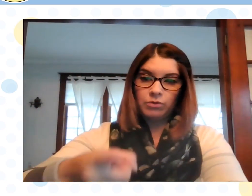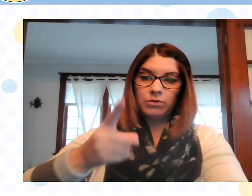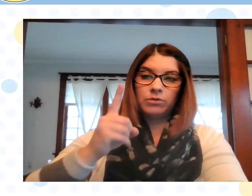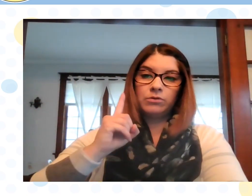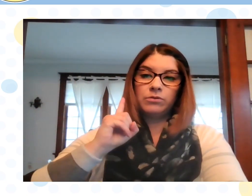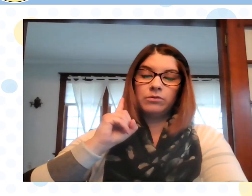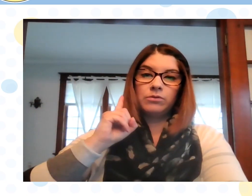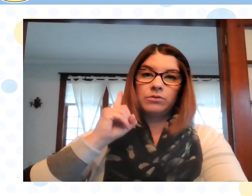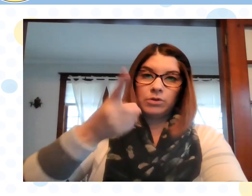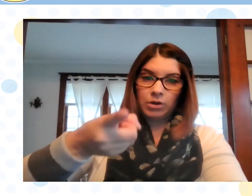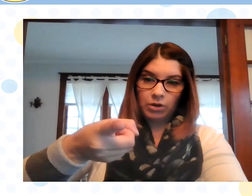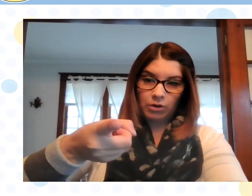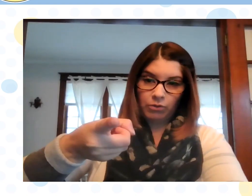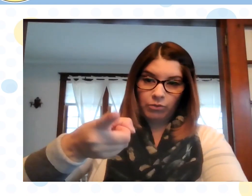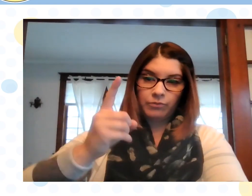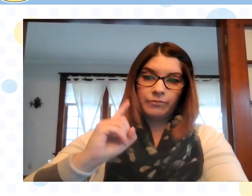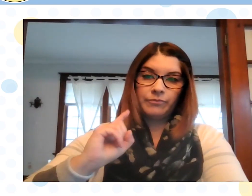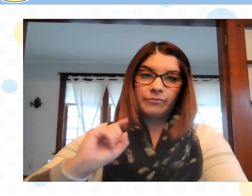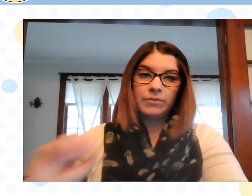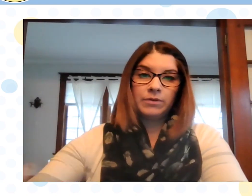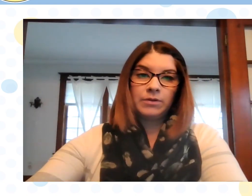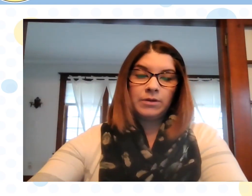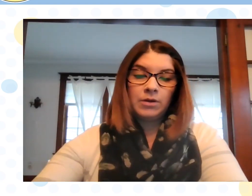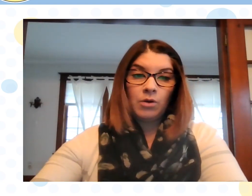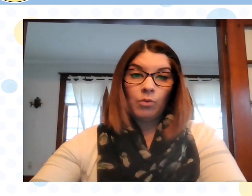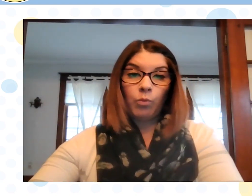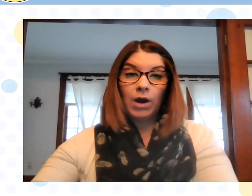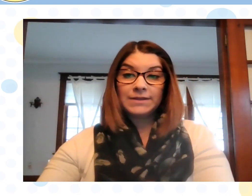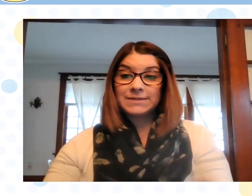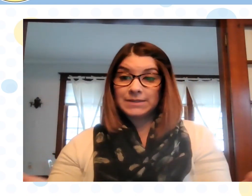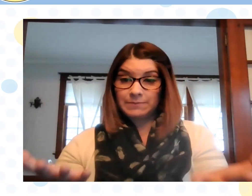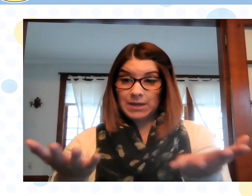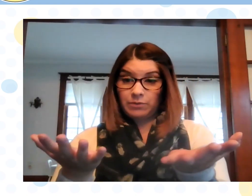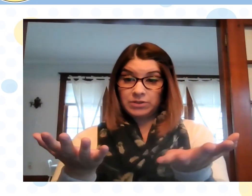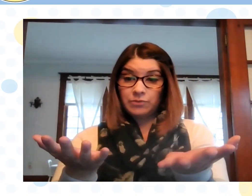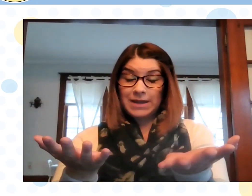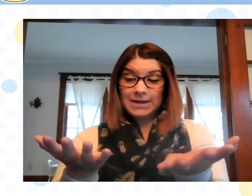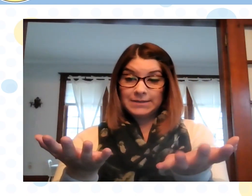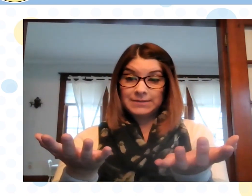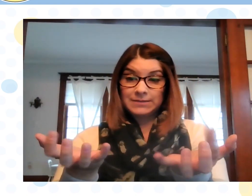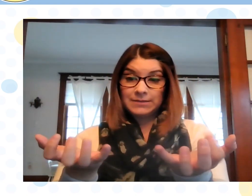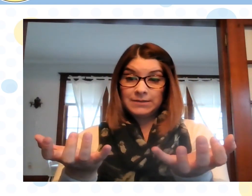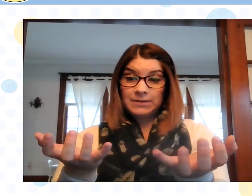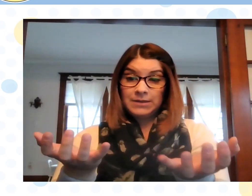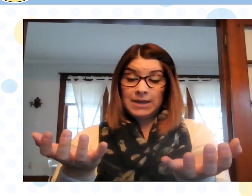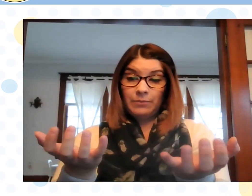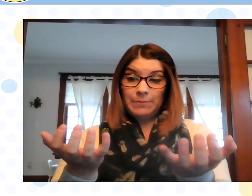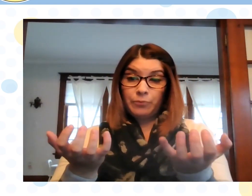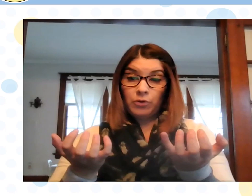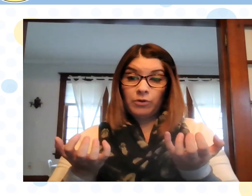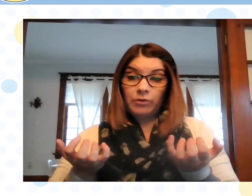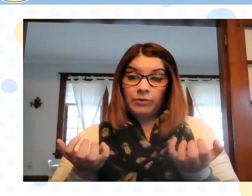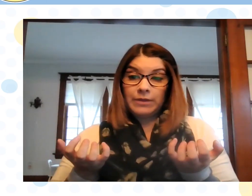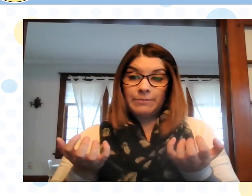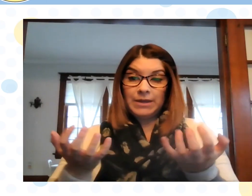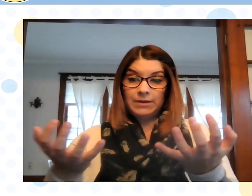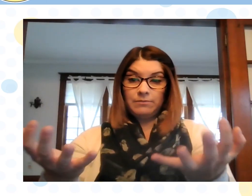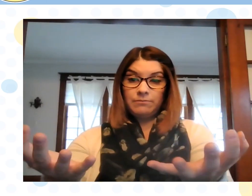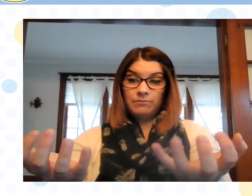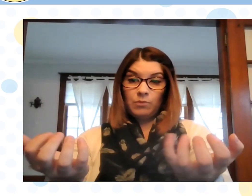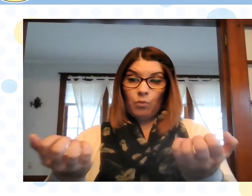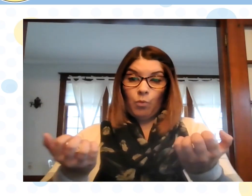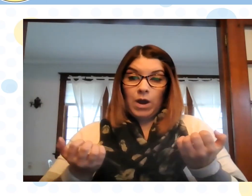Go. Go. Want is made with two hands, and we pull them